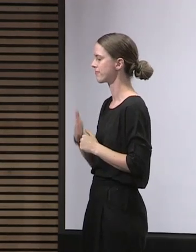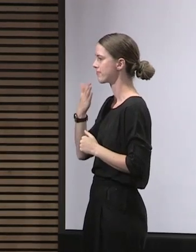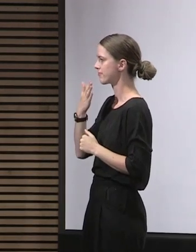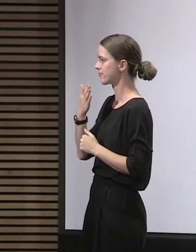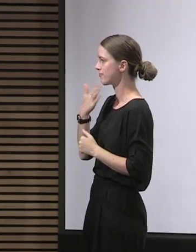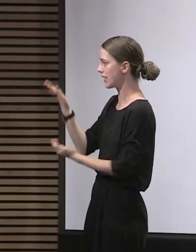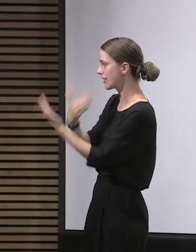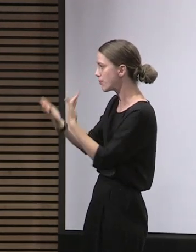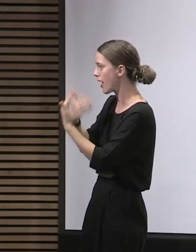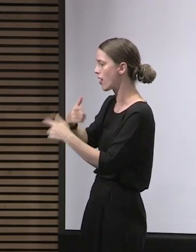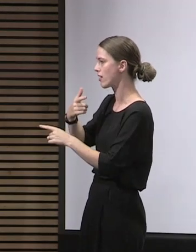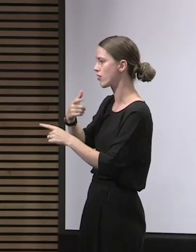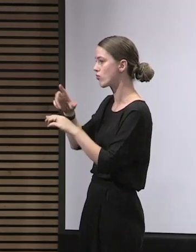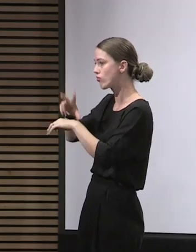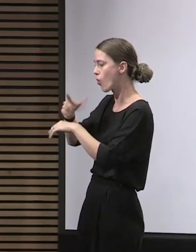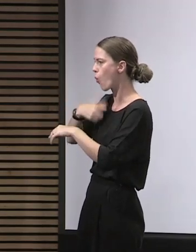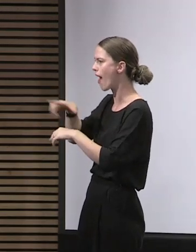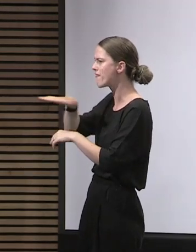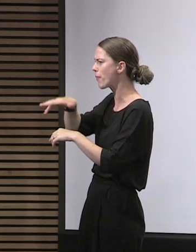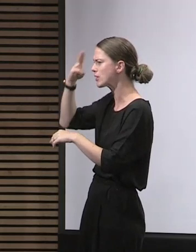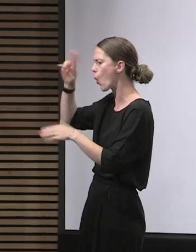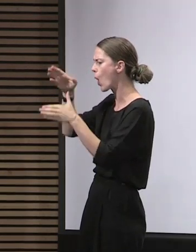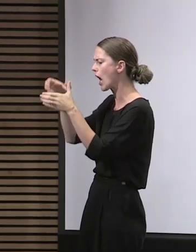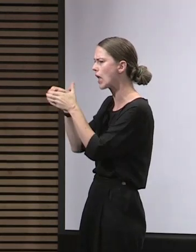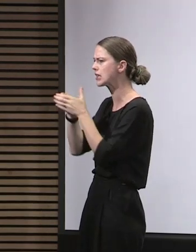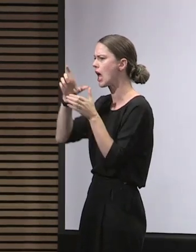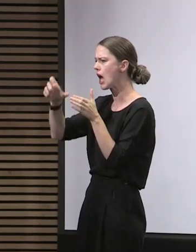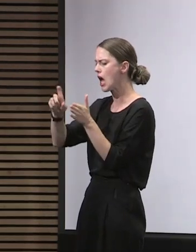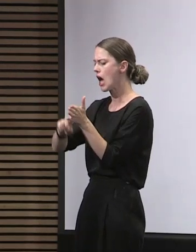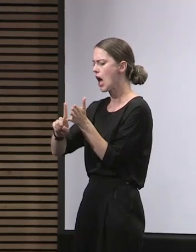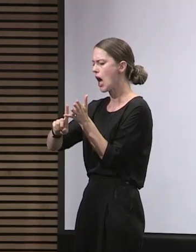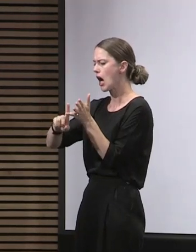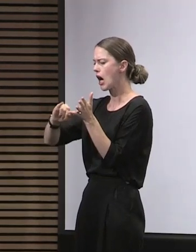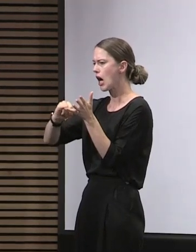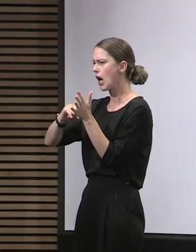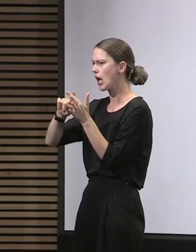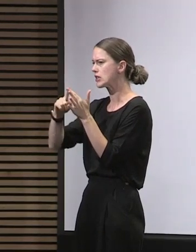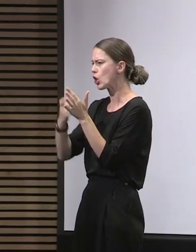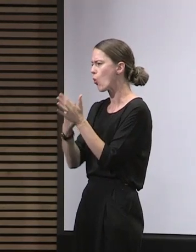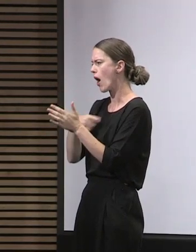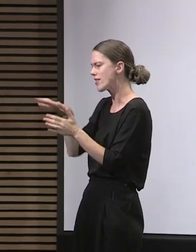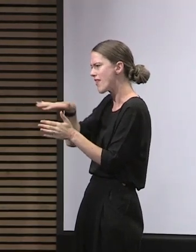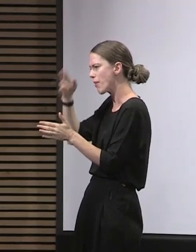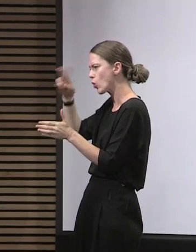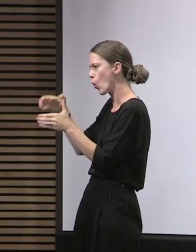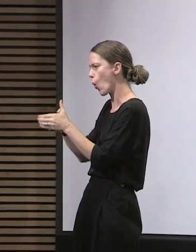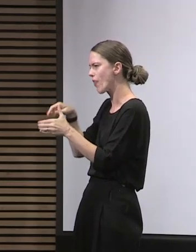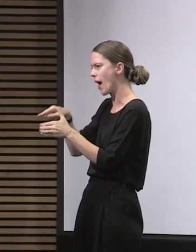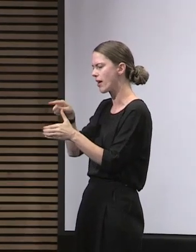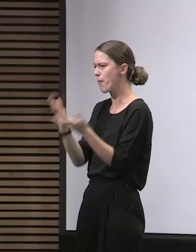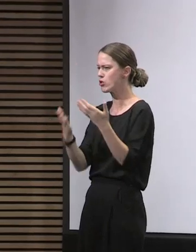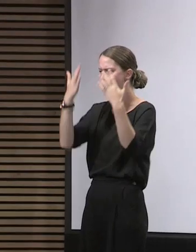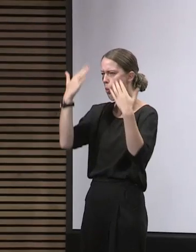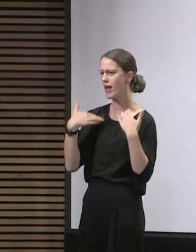please explain why families are called clusters? They have far smaller numbers compared to a wedding or a conference, for example.